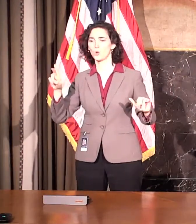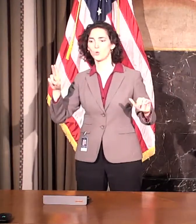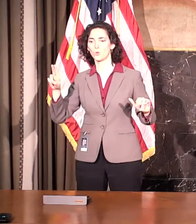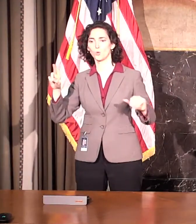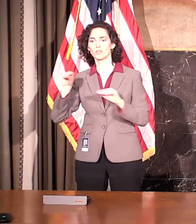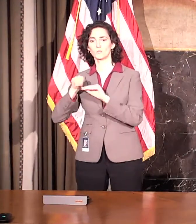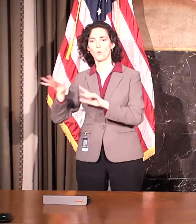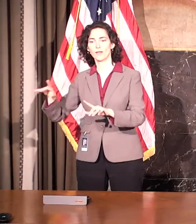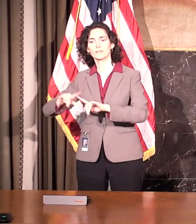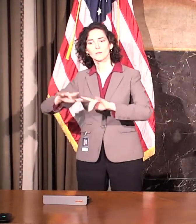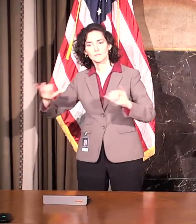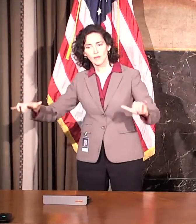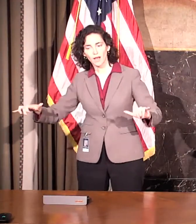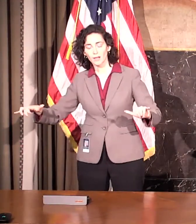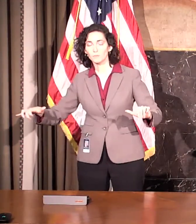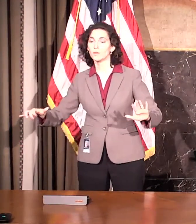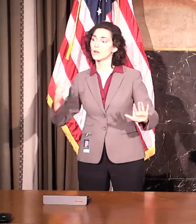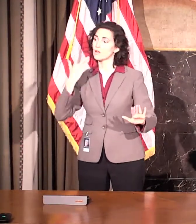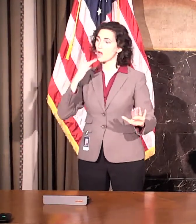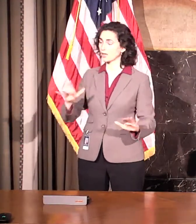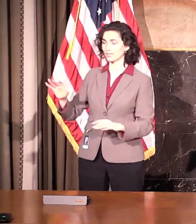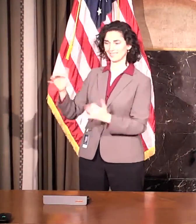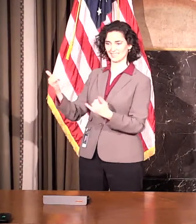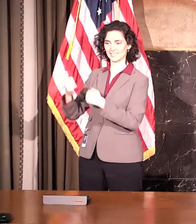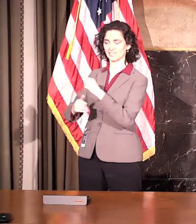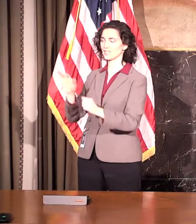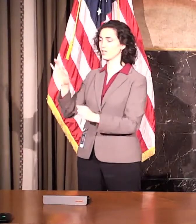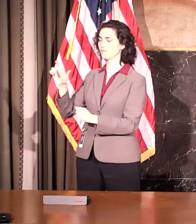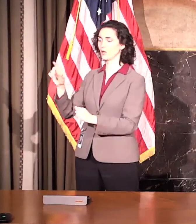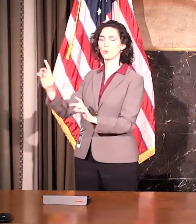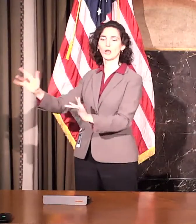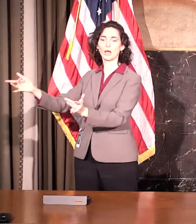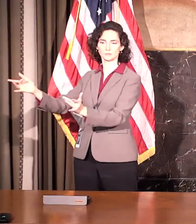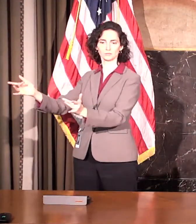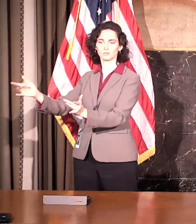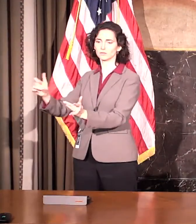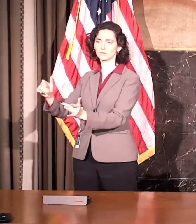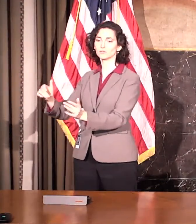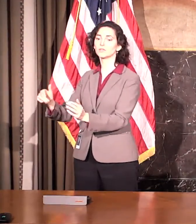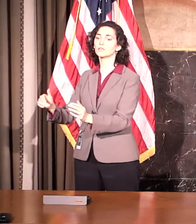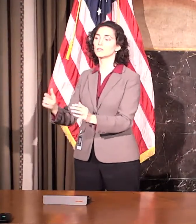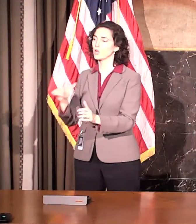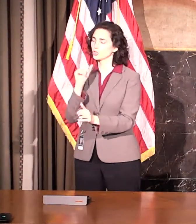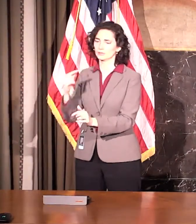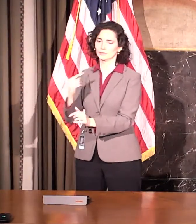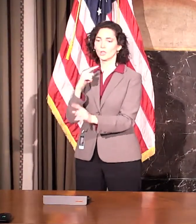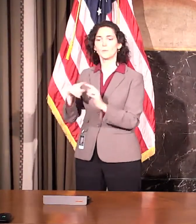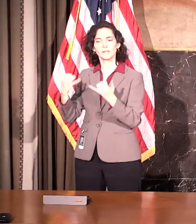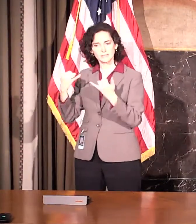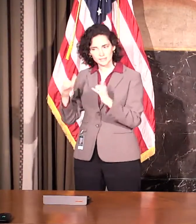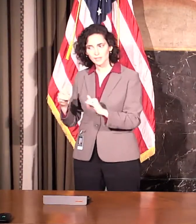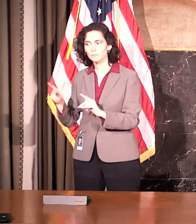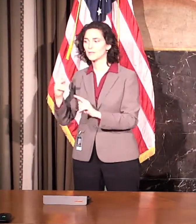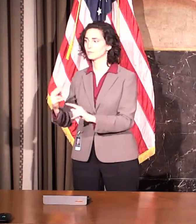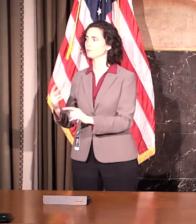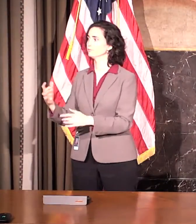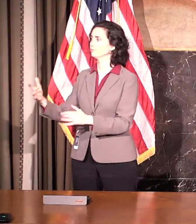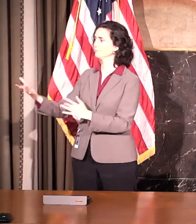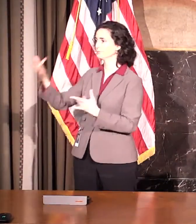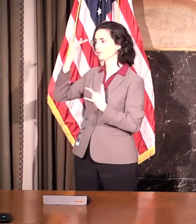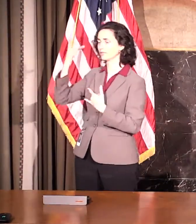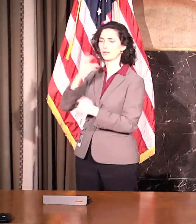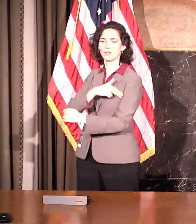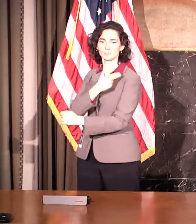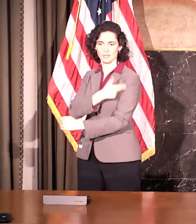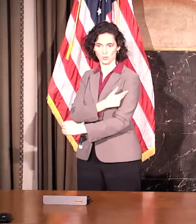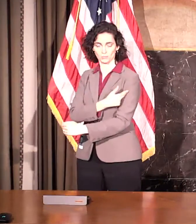continues to be, thankfully, a mild flu season both for us and the country, that still puts people in hospital beds. Number three, we're on the tail